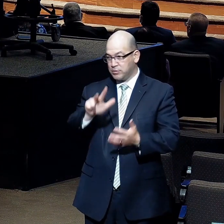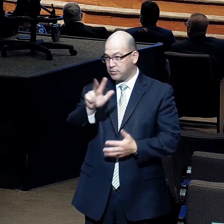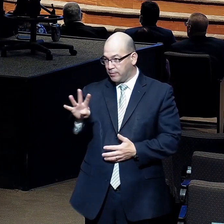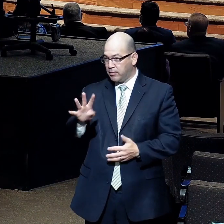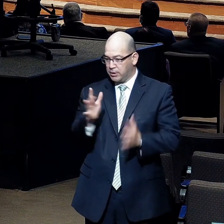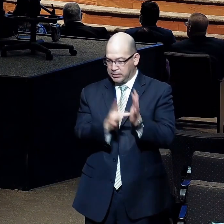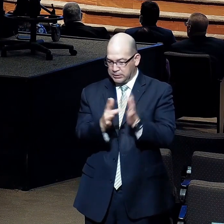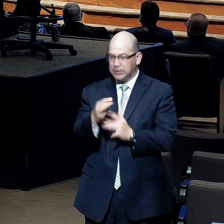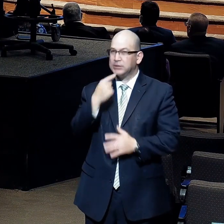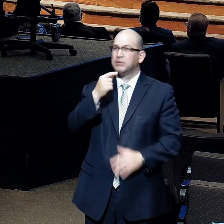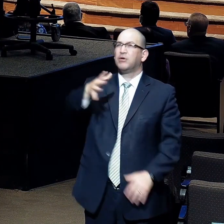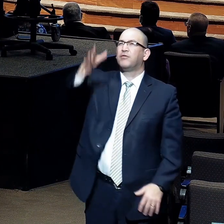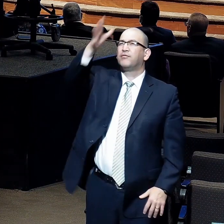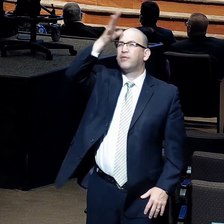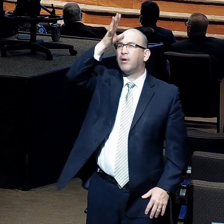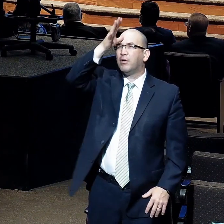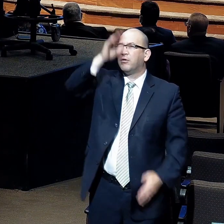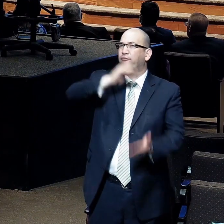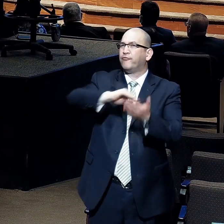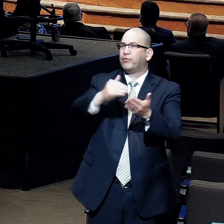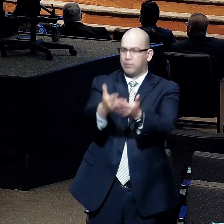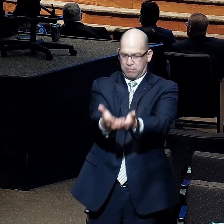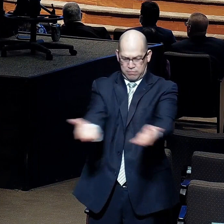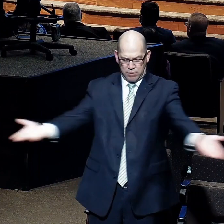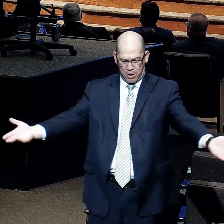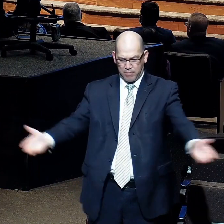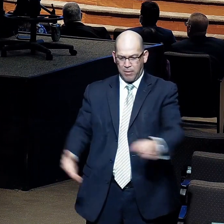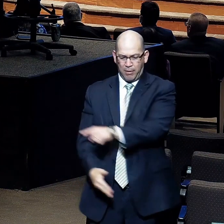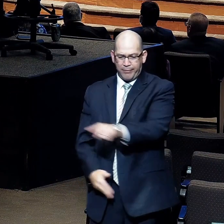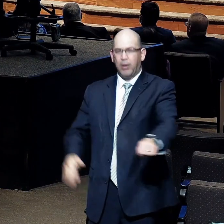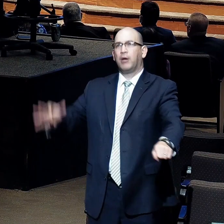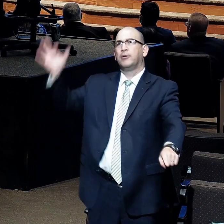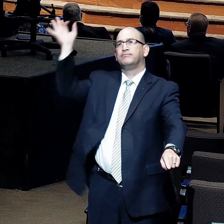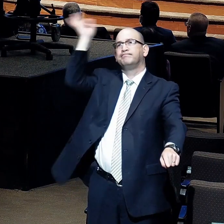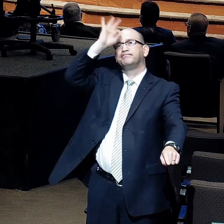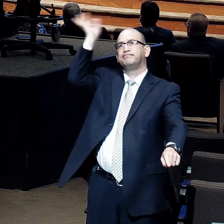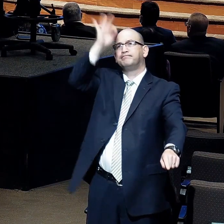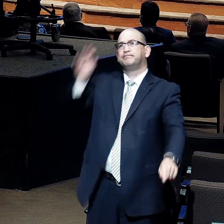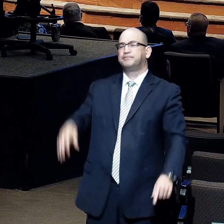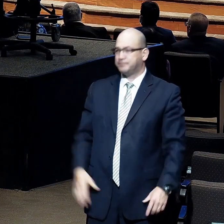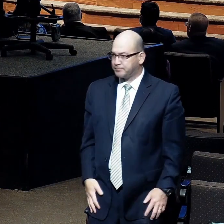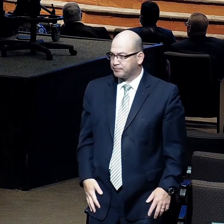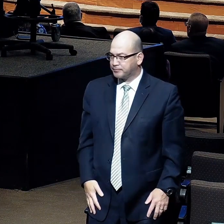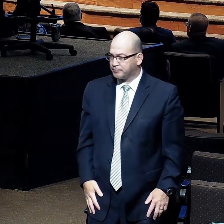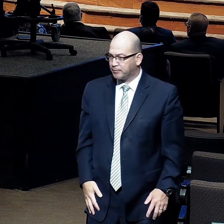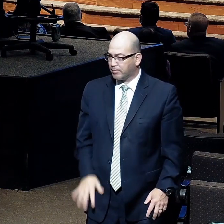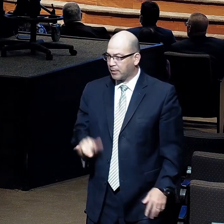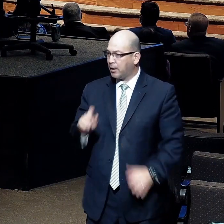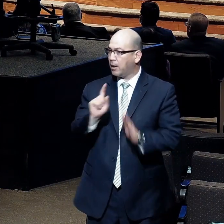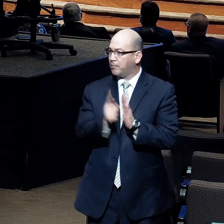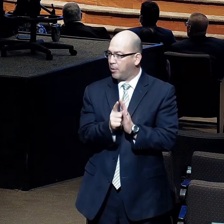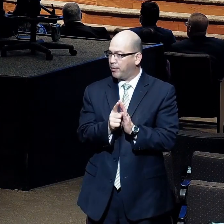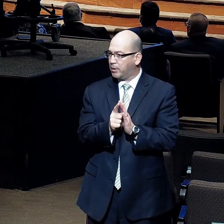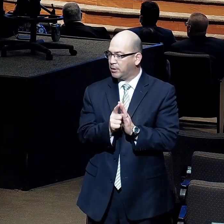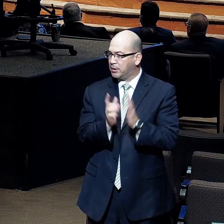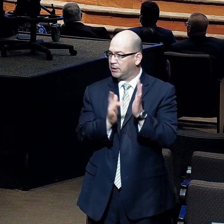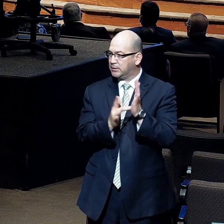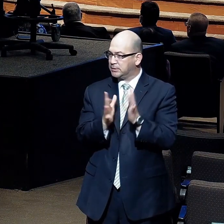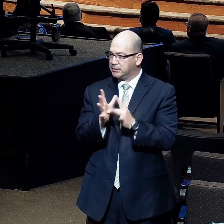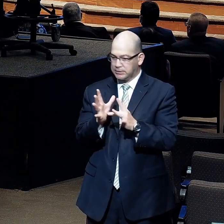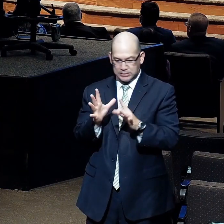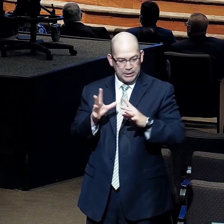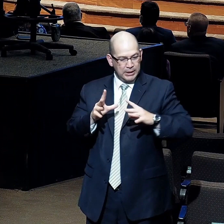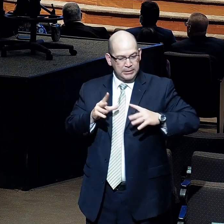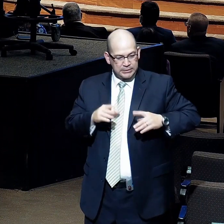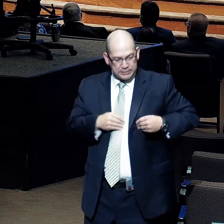"Father, forgive them, for they know not what they do." And at that moment, Christ accepted the fact of their full